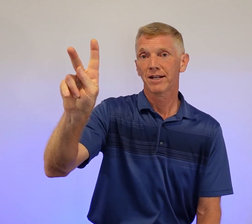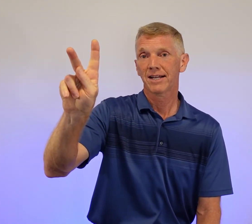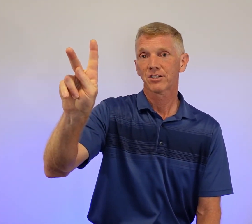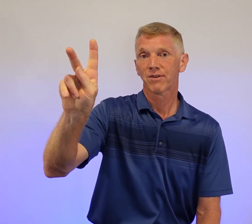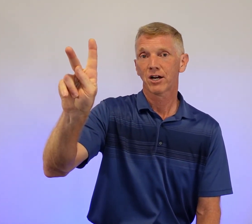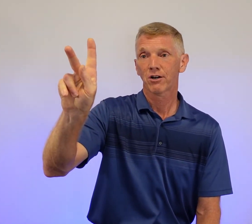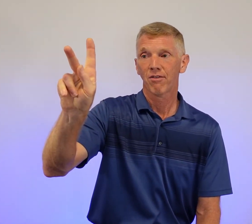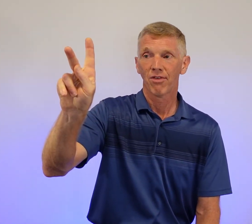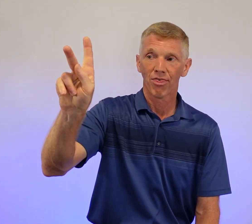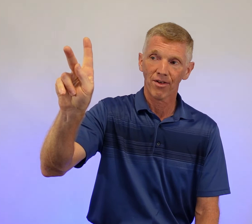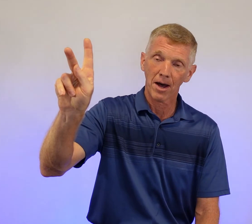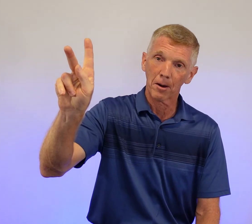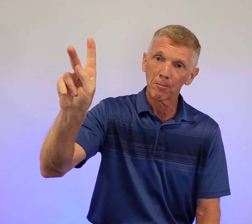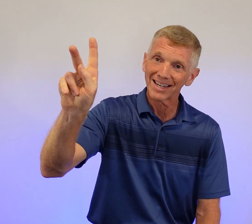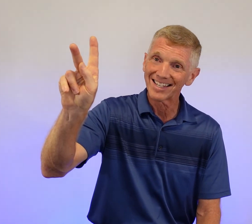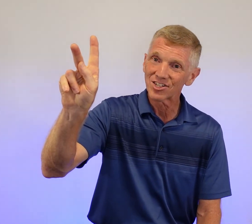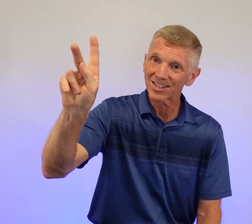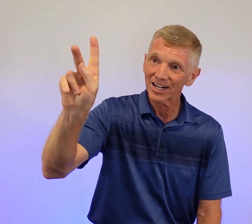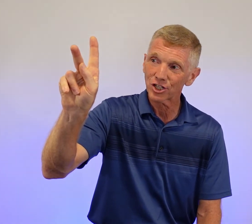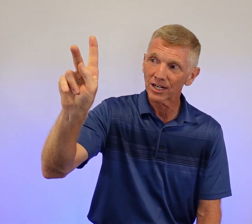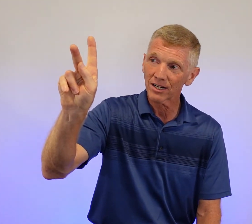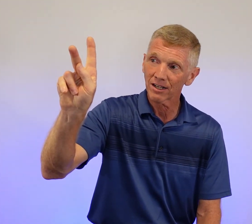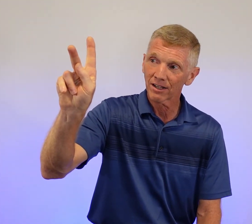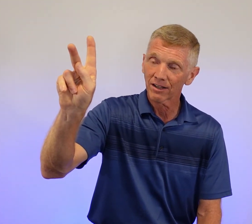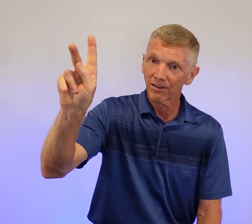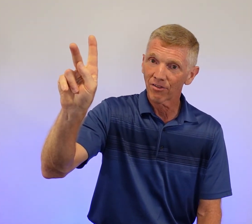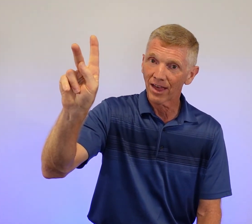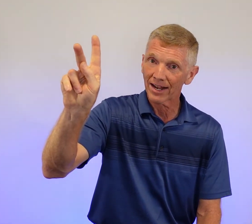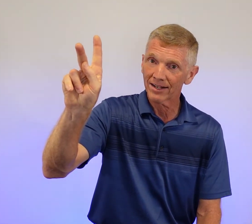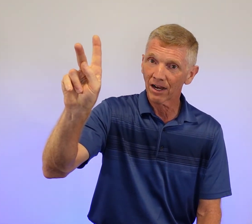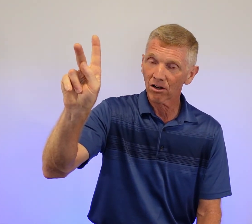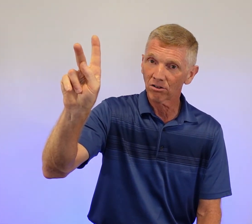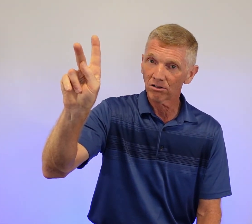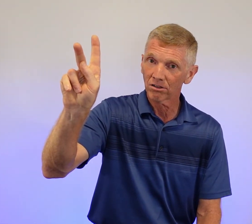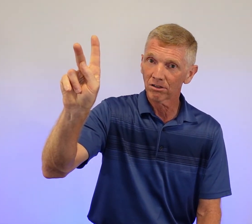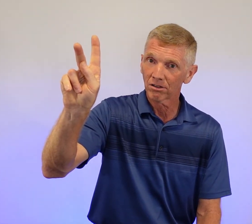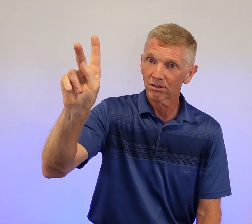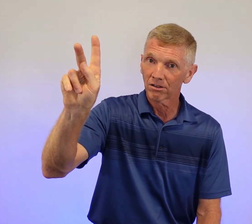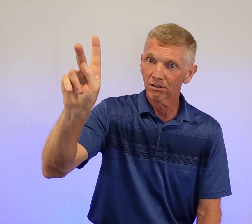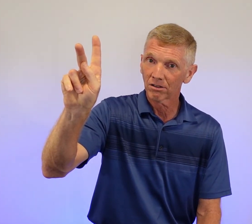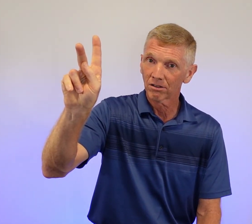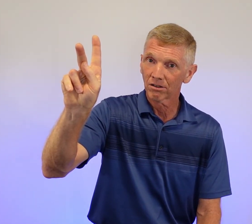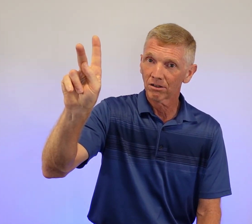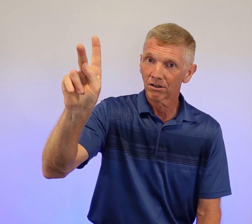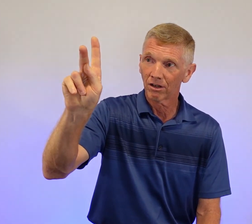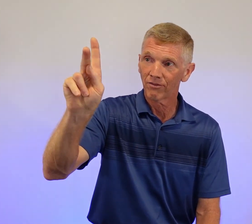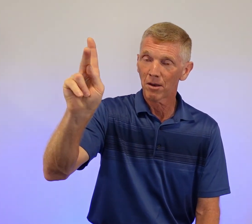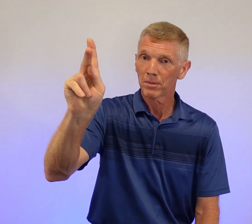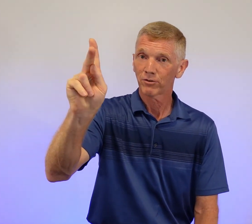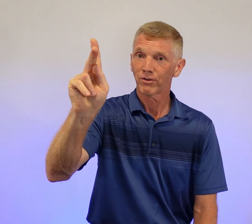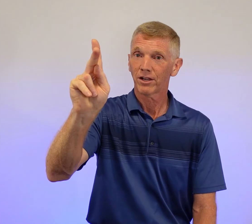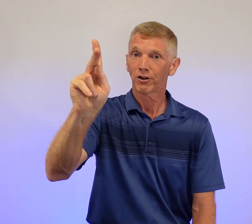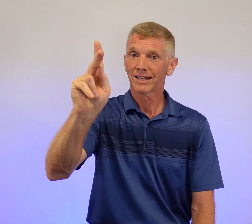index finger. The thumb is touching that knuckle of that middle finger,